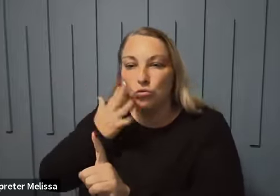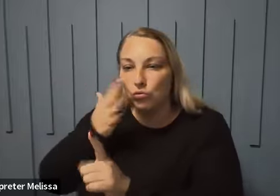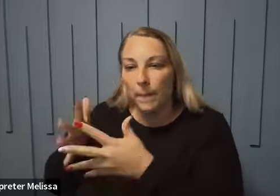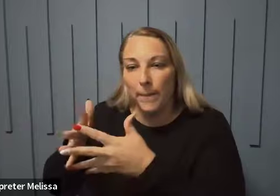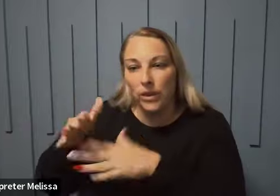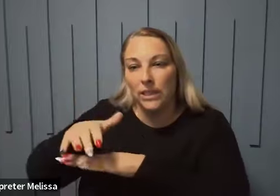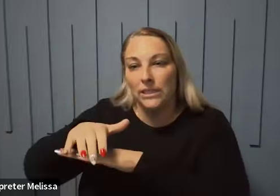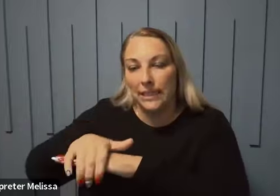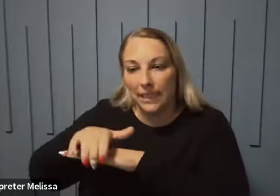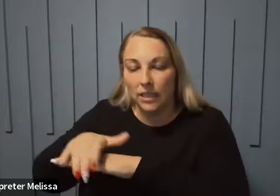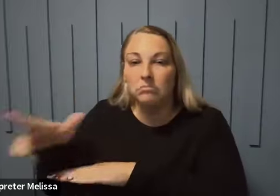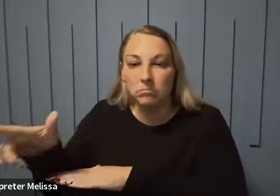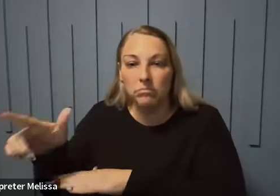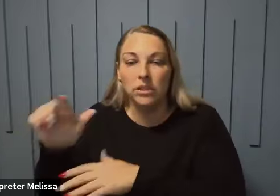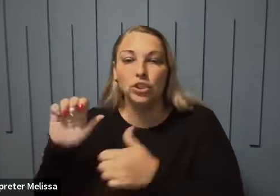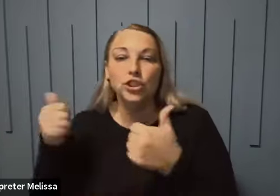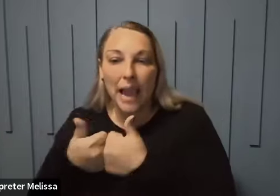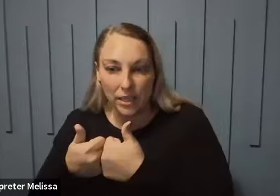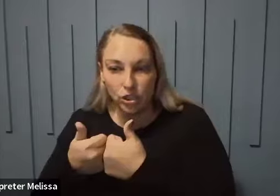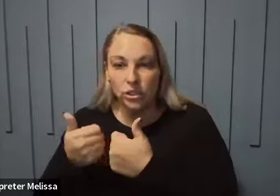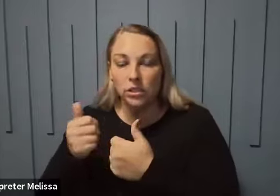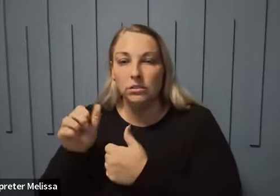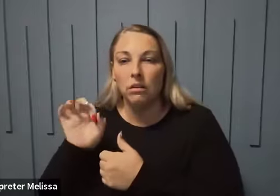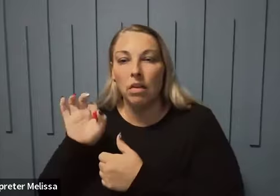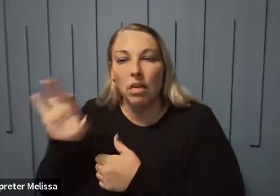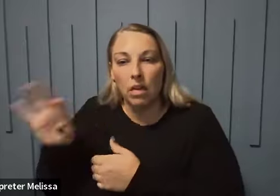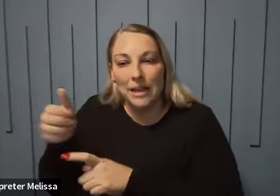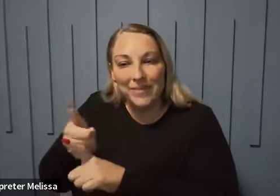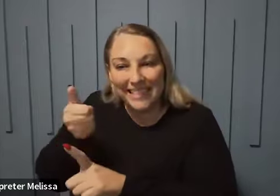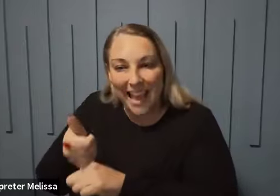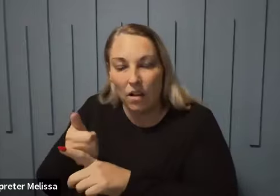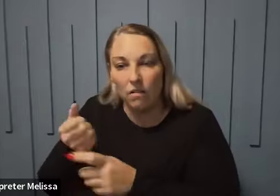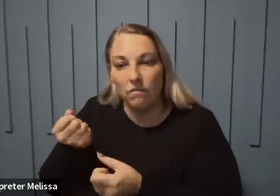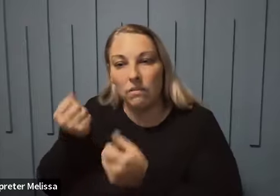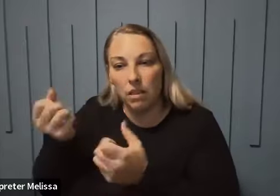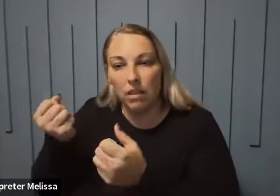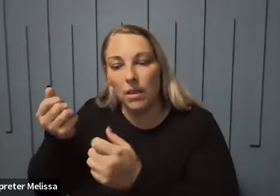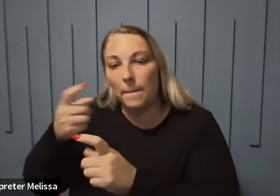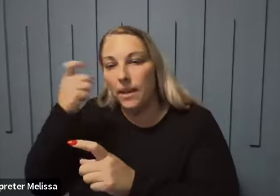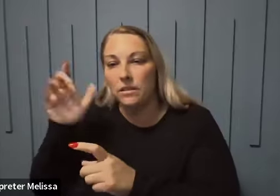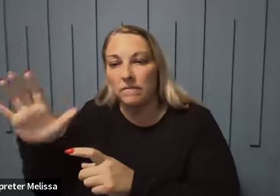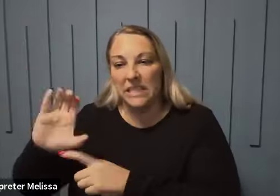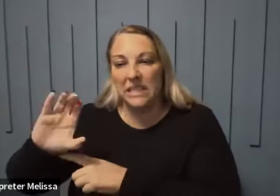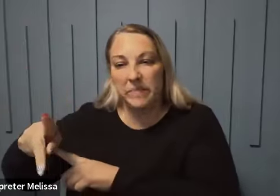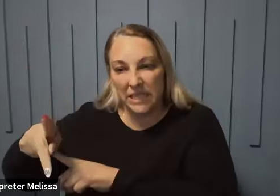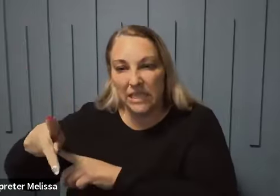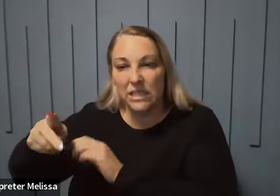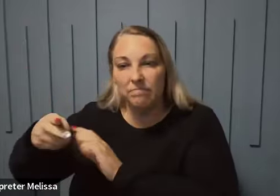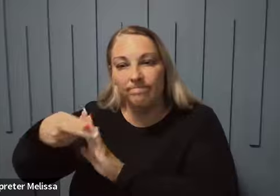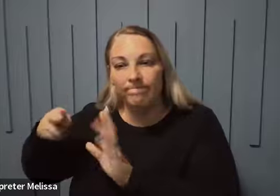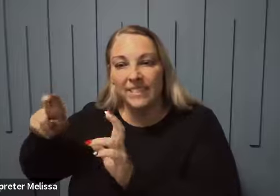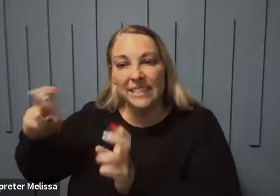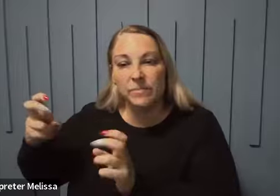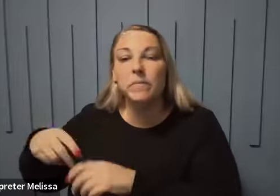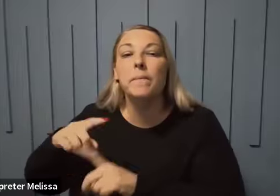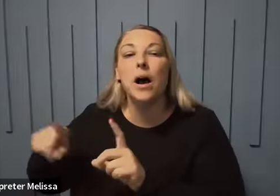English. It is challenging for him to produce cues, however, because of cerebral palsy. And so it's hard for him to be, his fine motor skills are not